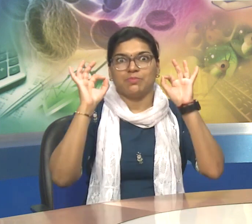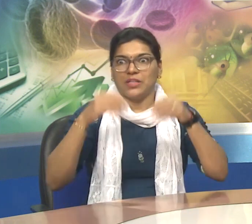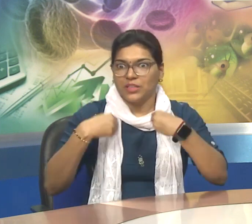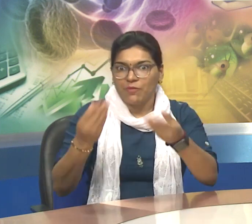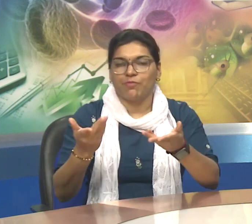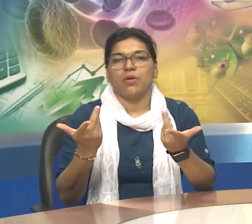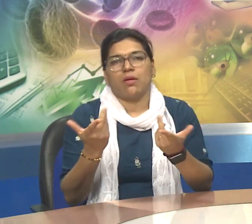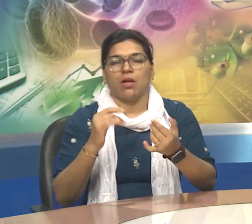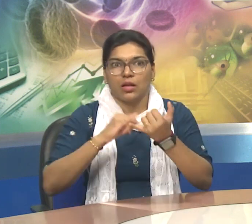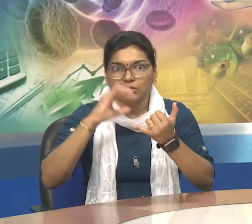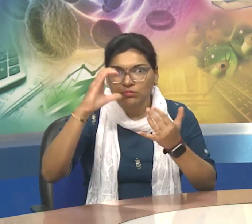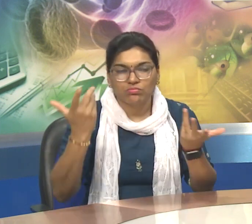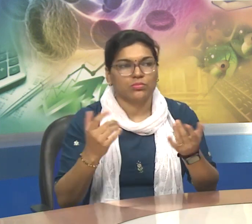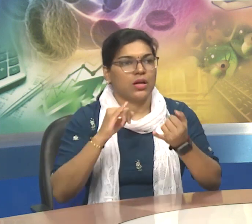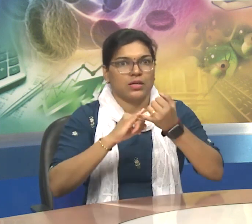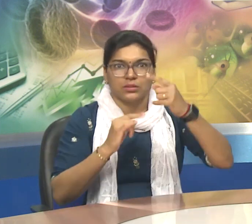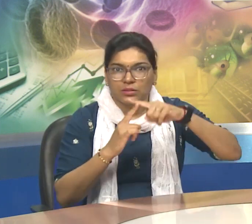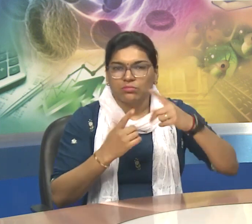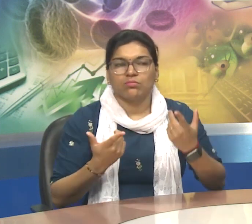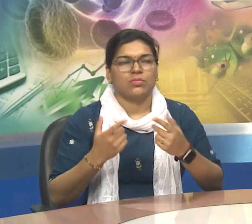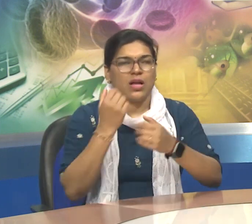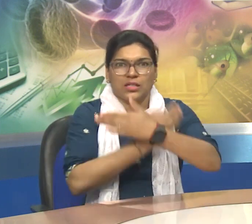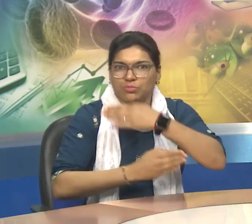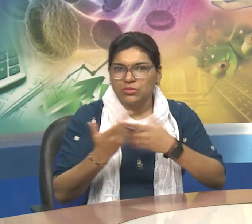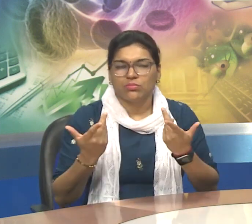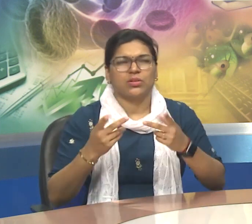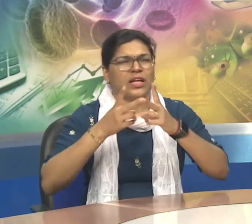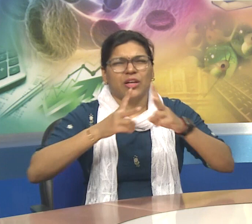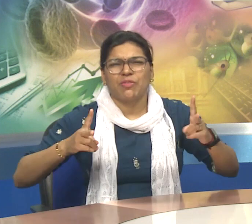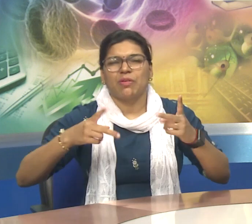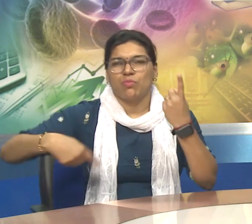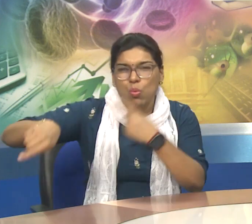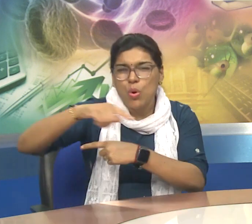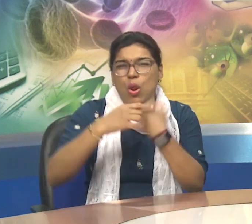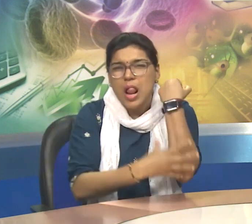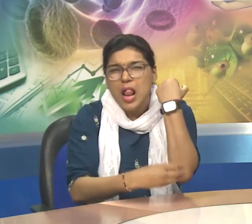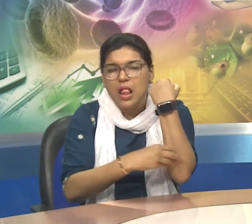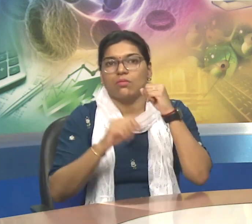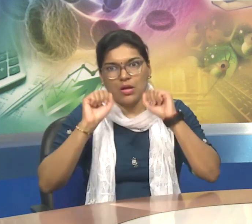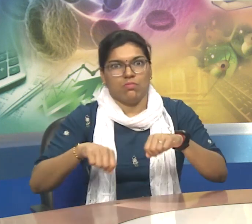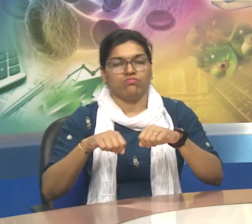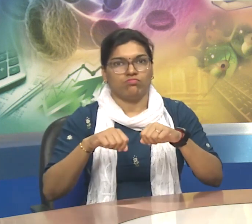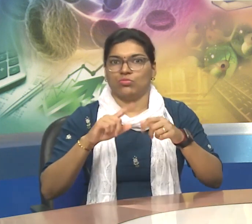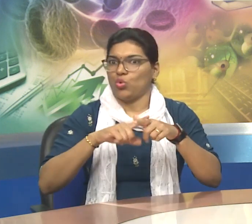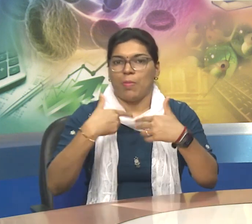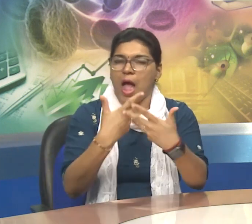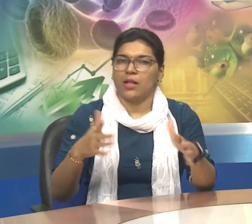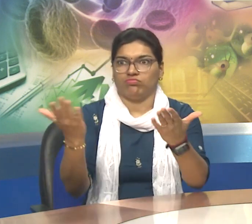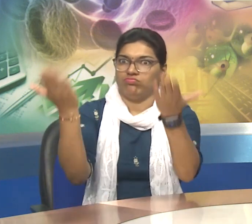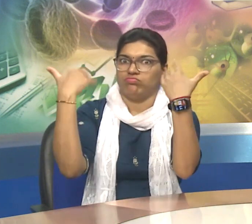poor people wants equality in the society, and there is a caste difference between all people, SC,